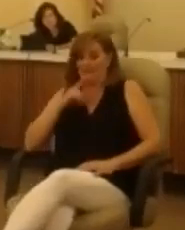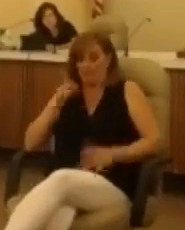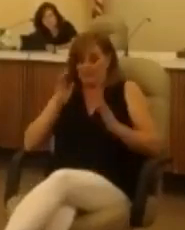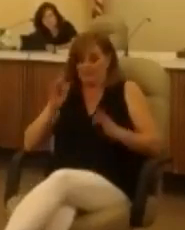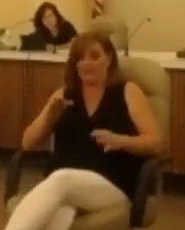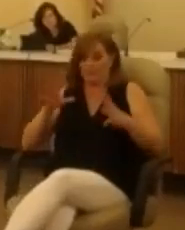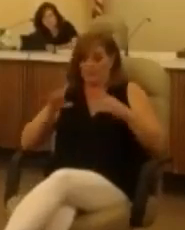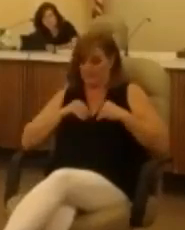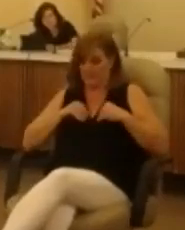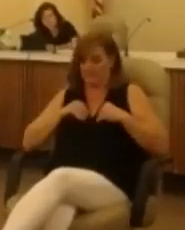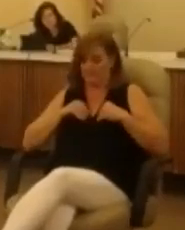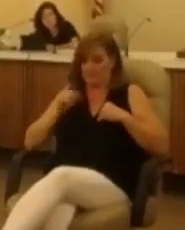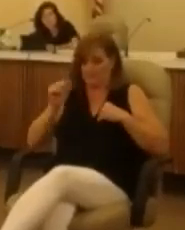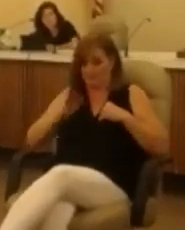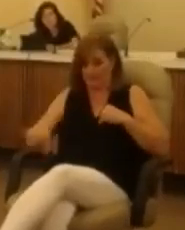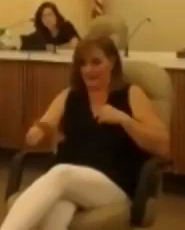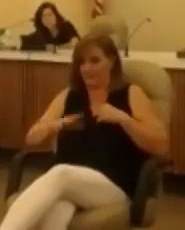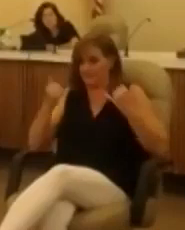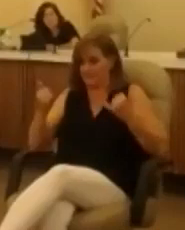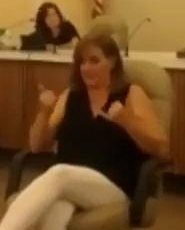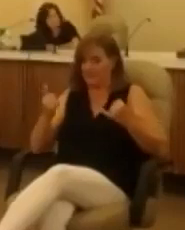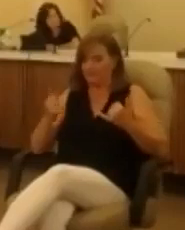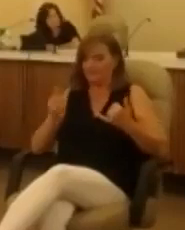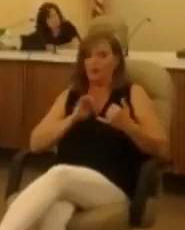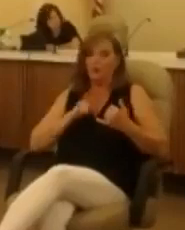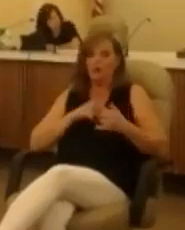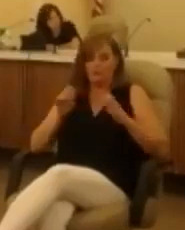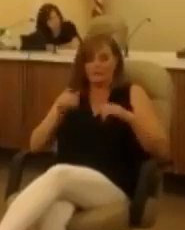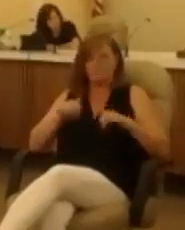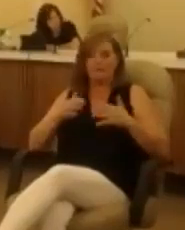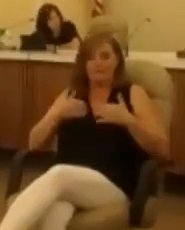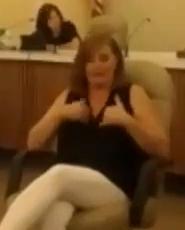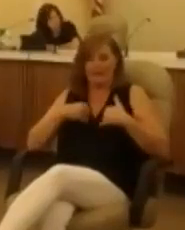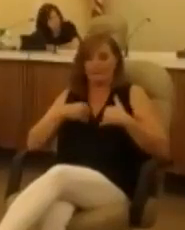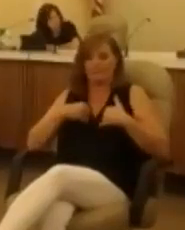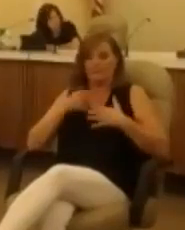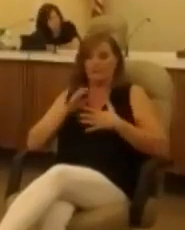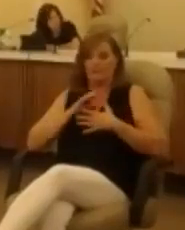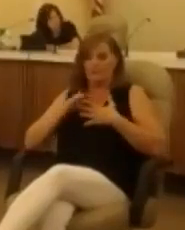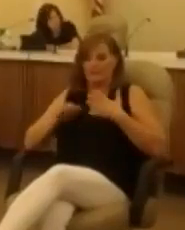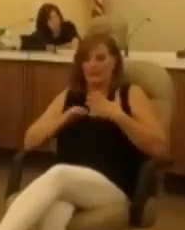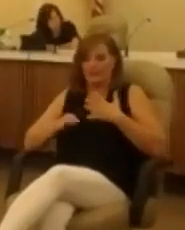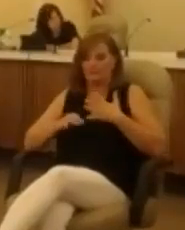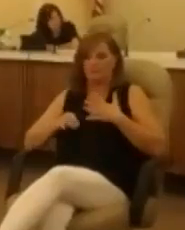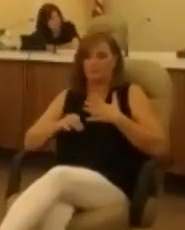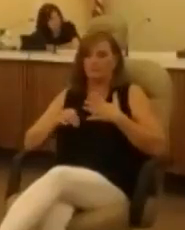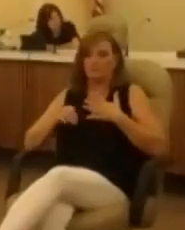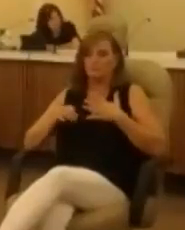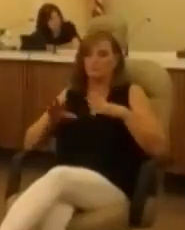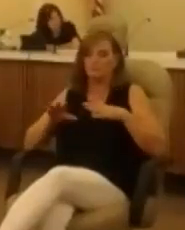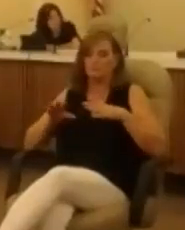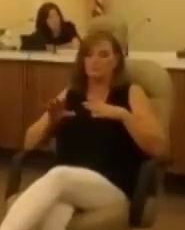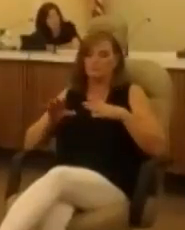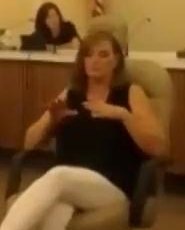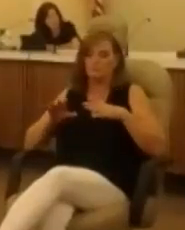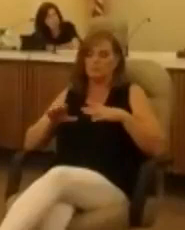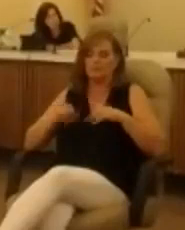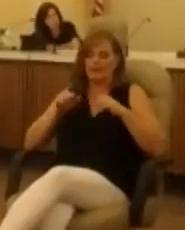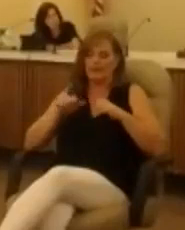land tonight, we still have the option of asking one of those to take it at a later date from us.